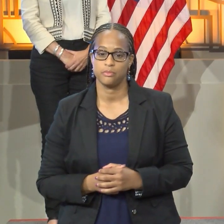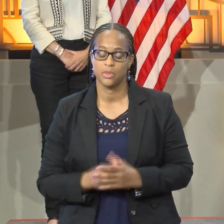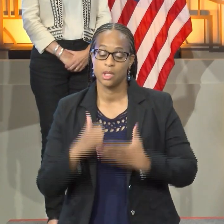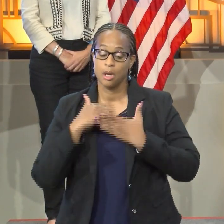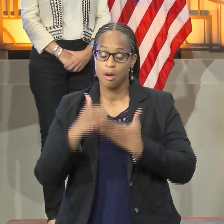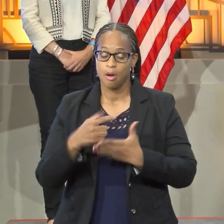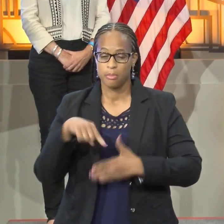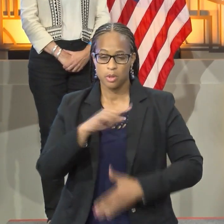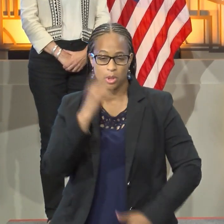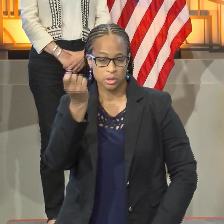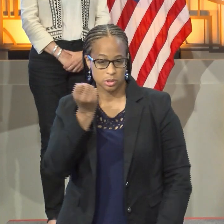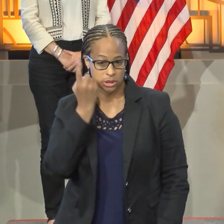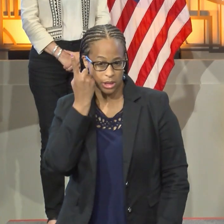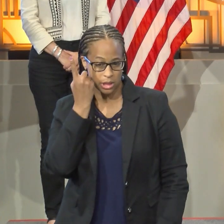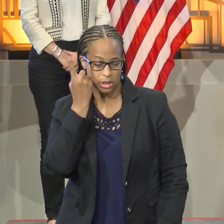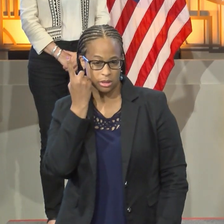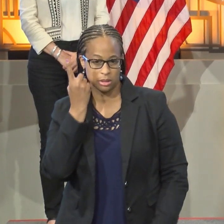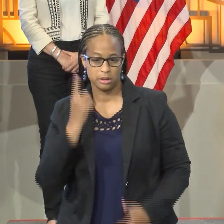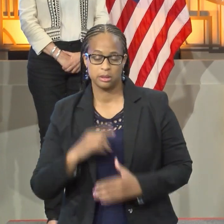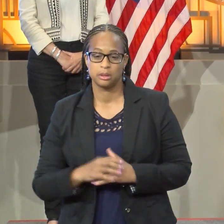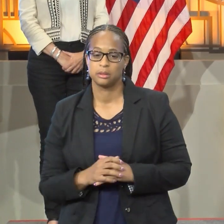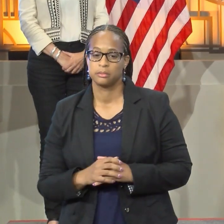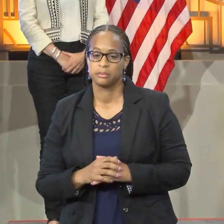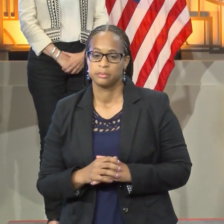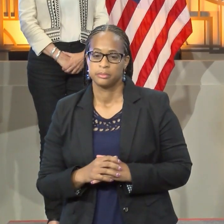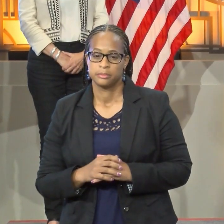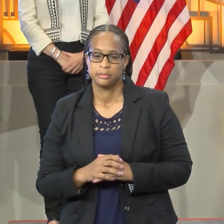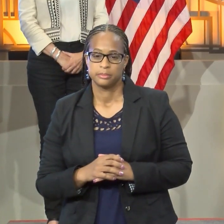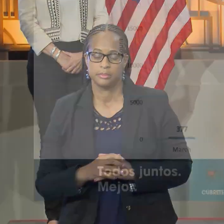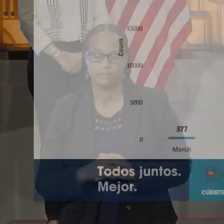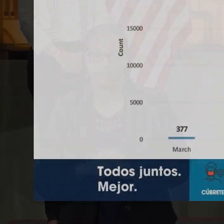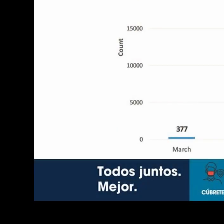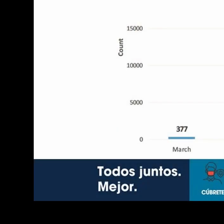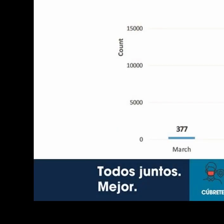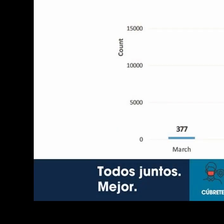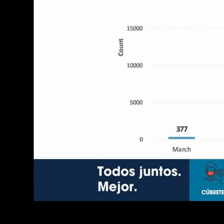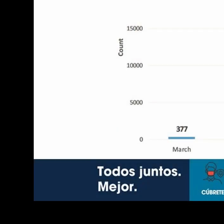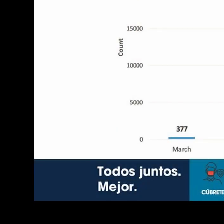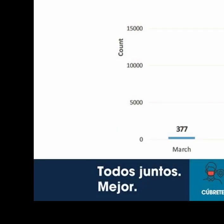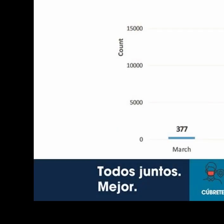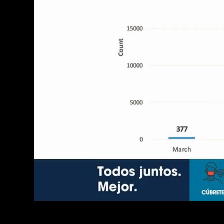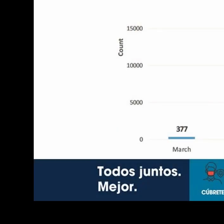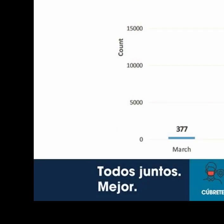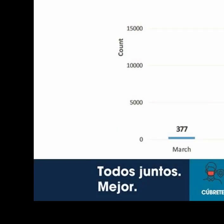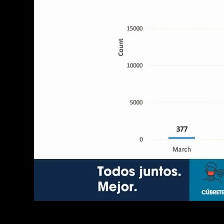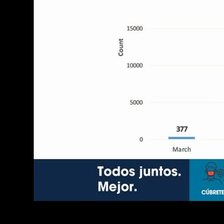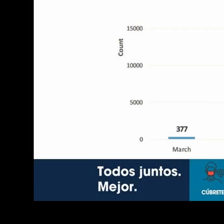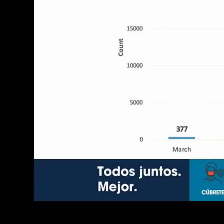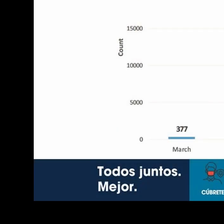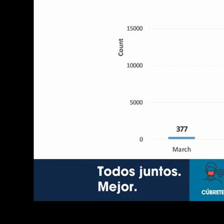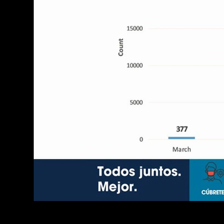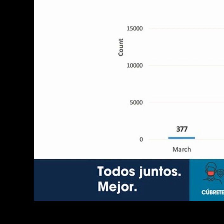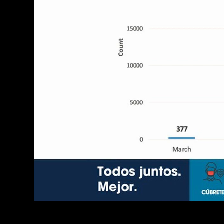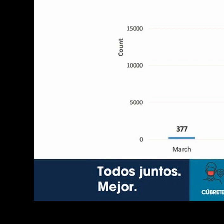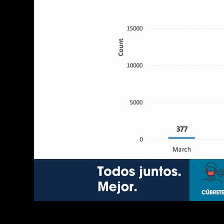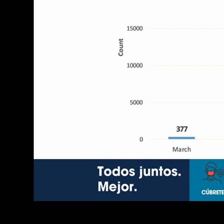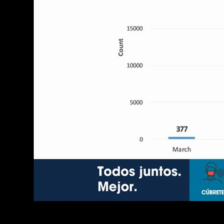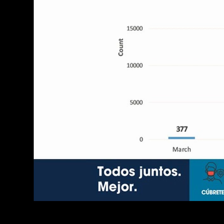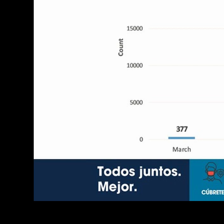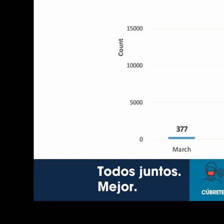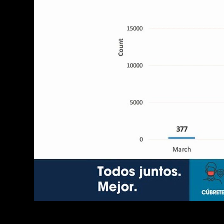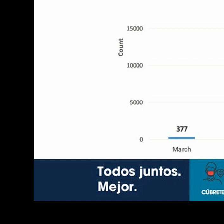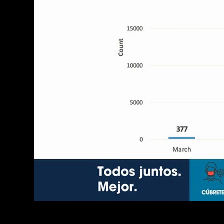perspective, let me also say that in the month of July, in this month alone, we have